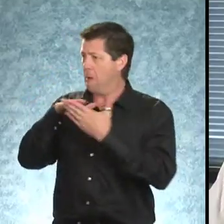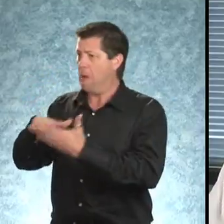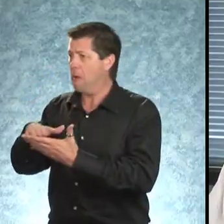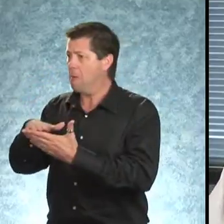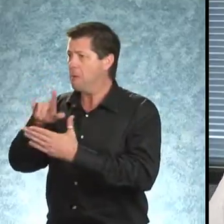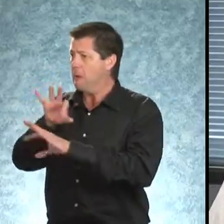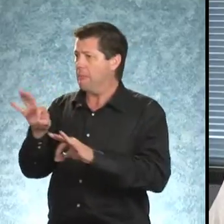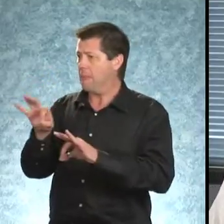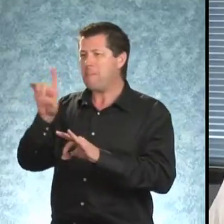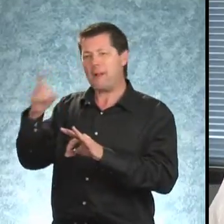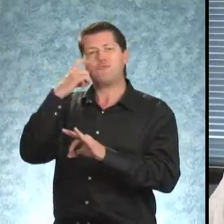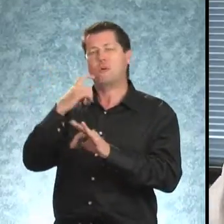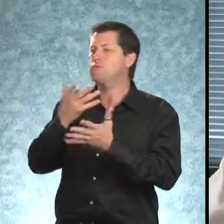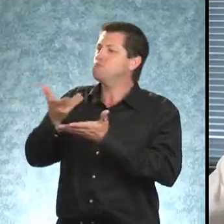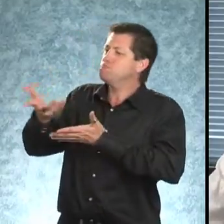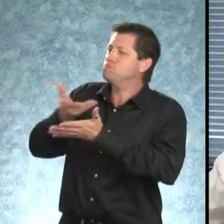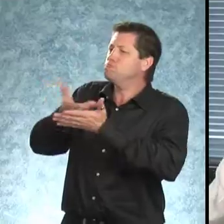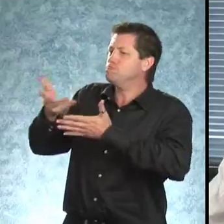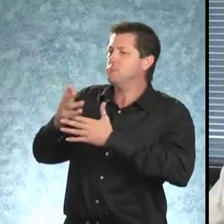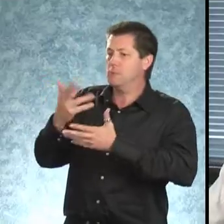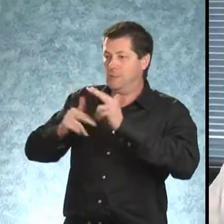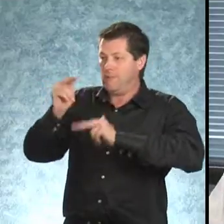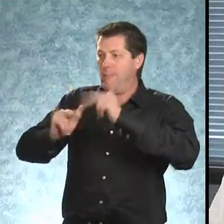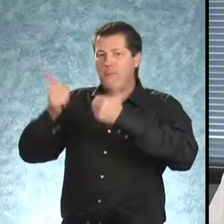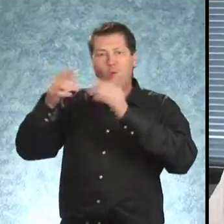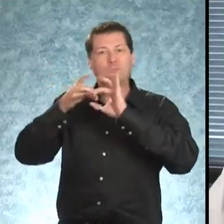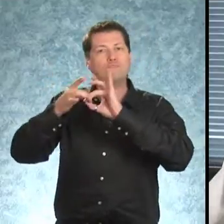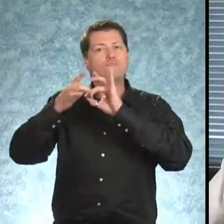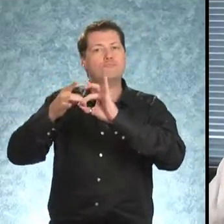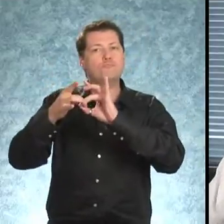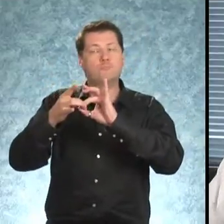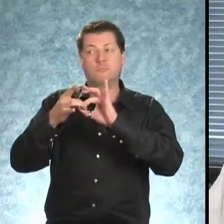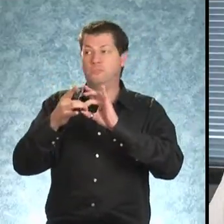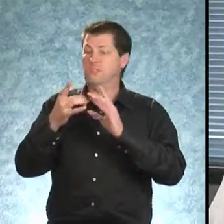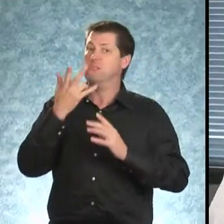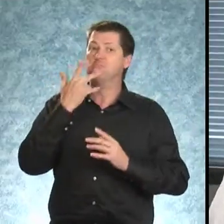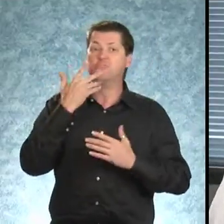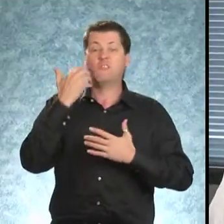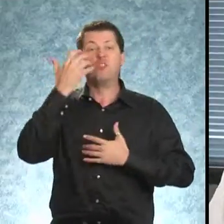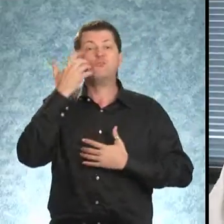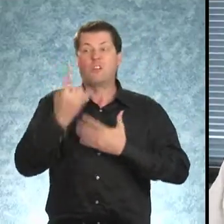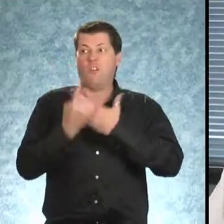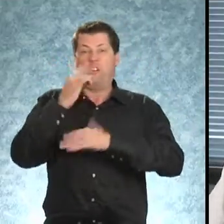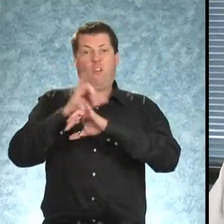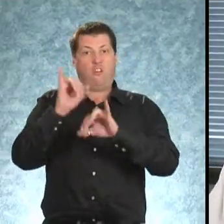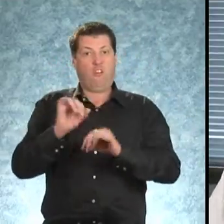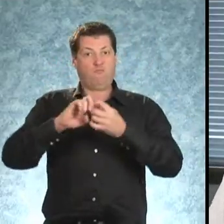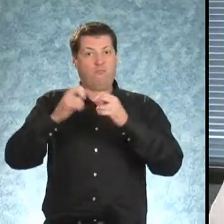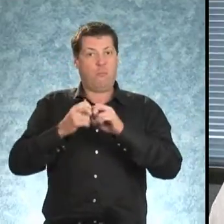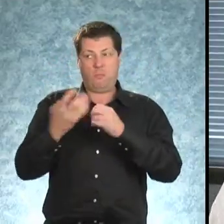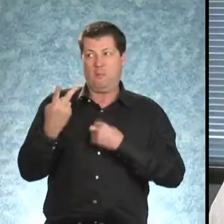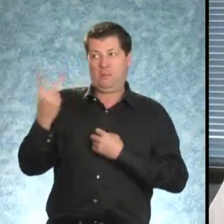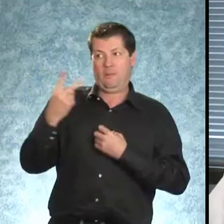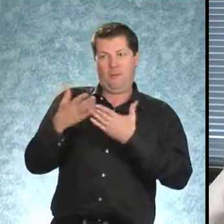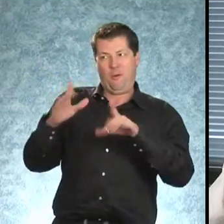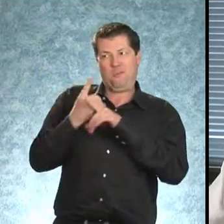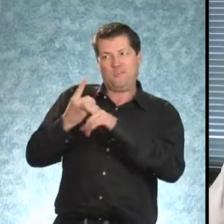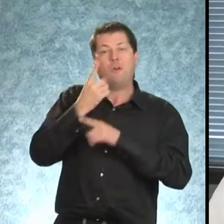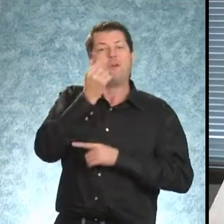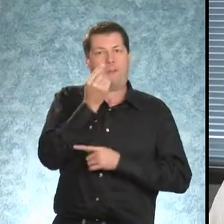de-escalate the situation, and then hopefully build that rapport so that when the next issue arises, there is that opportunity